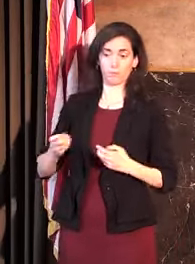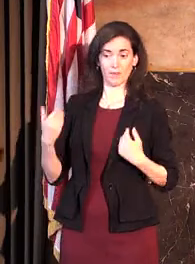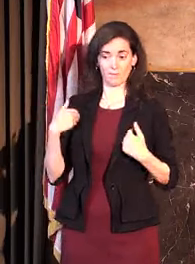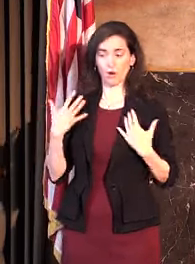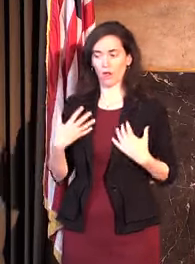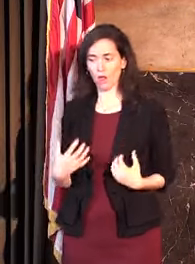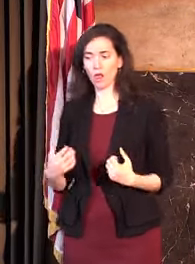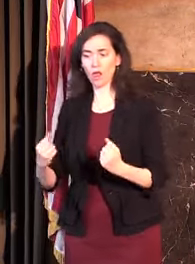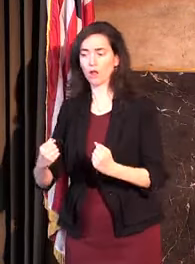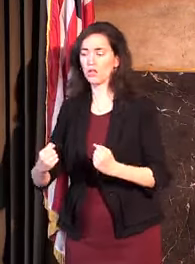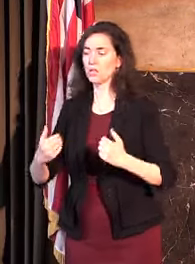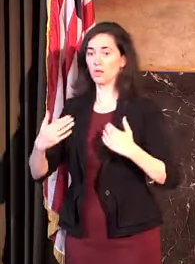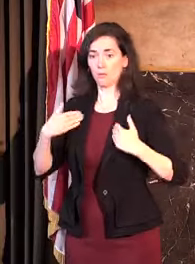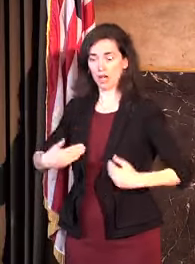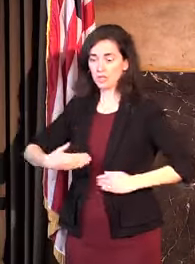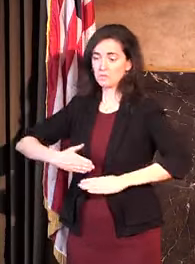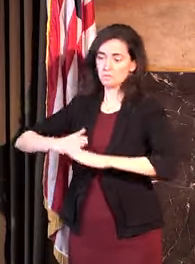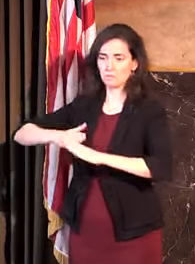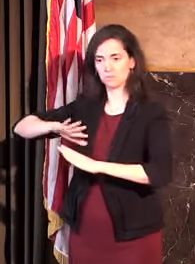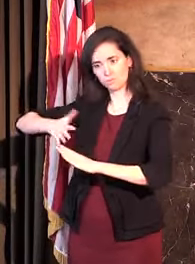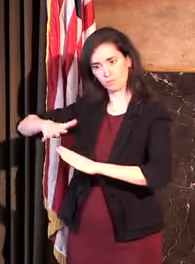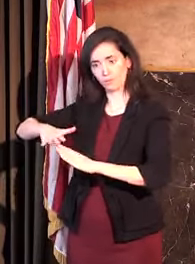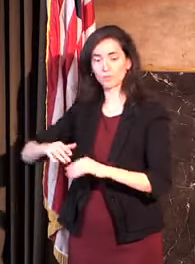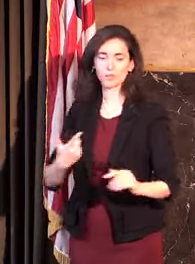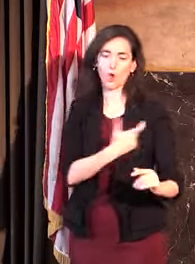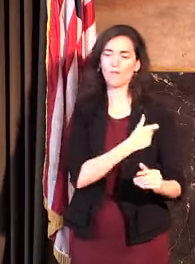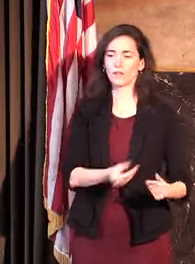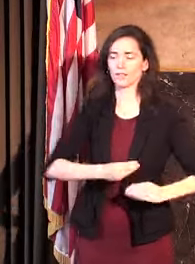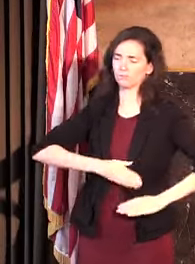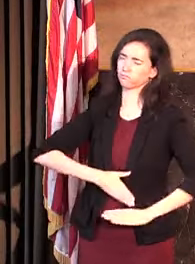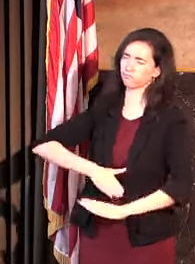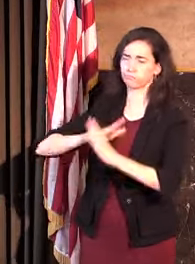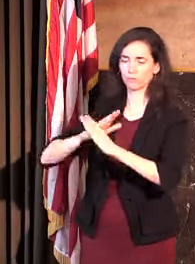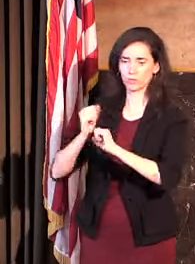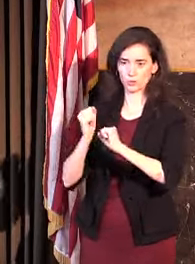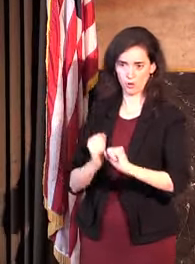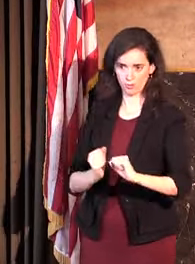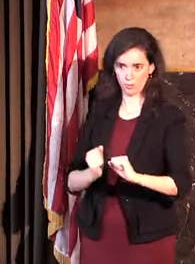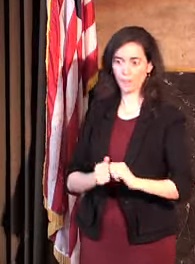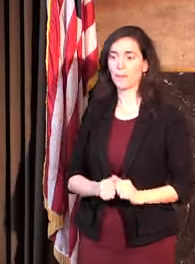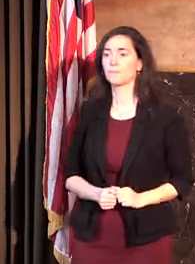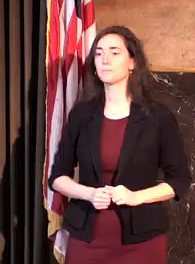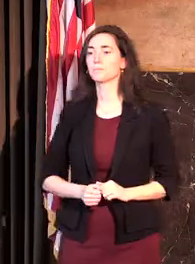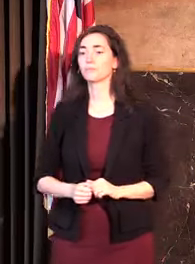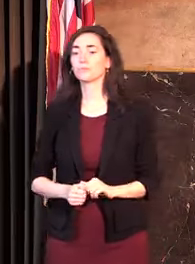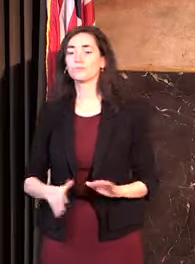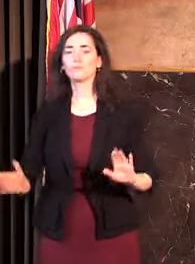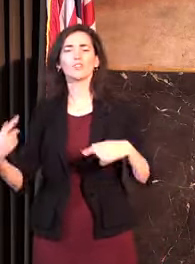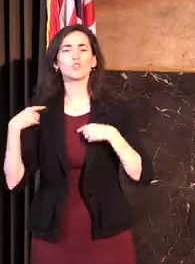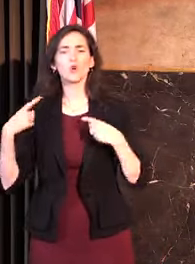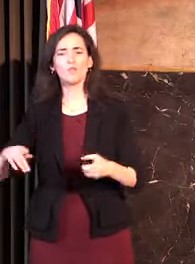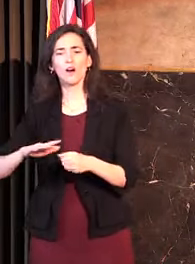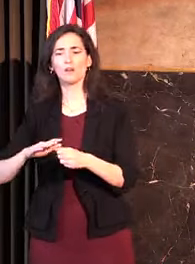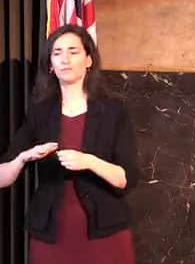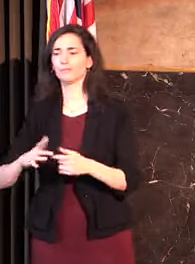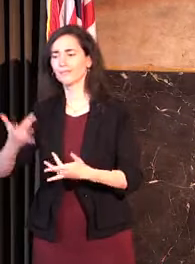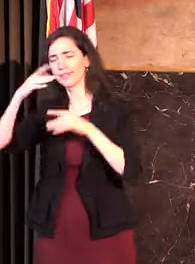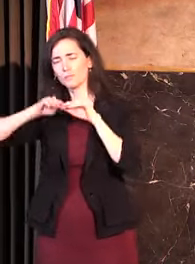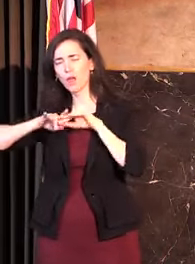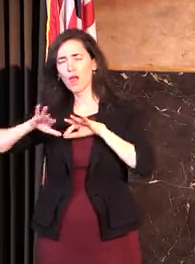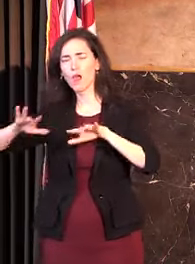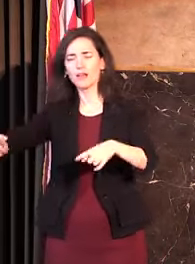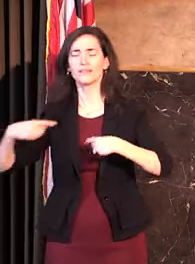I'll note there have been a number of variants over the past 21 months of this pandemic that we have kept our eyes